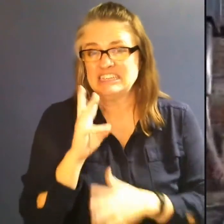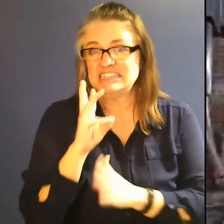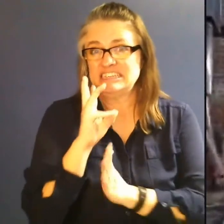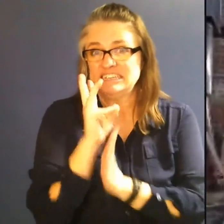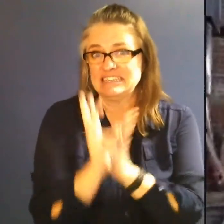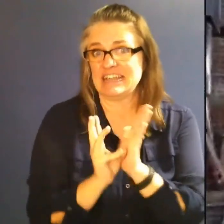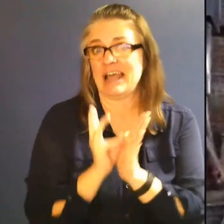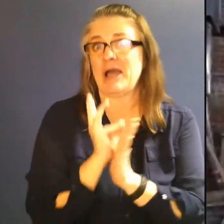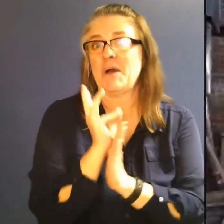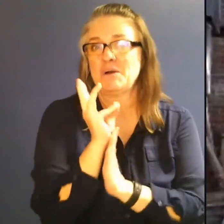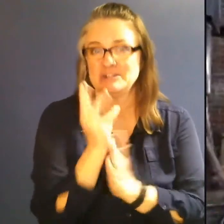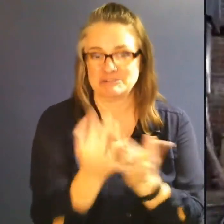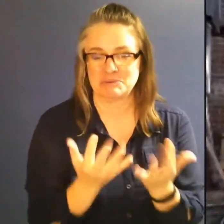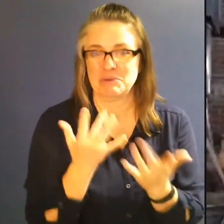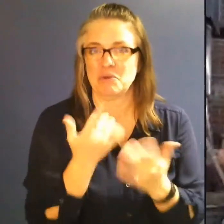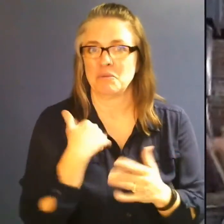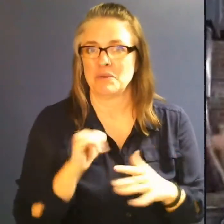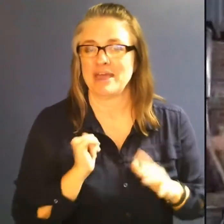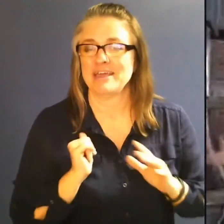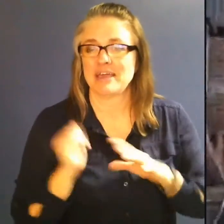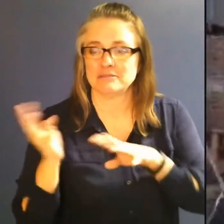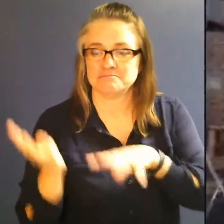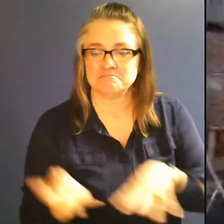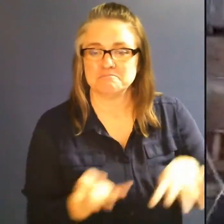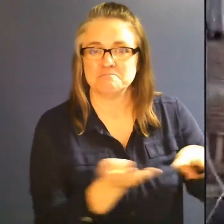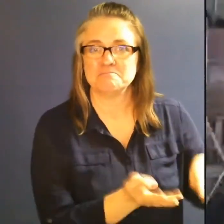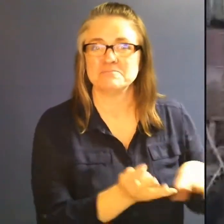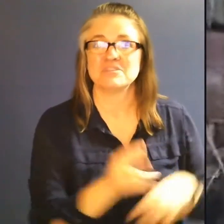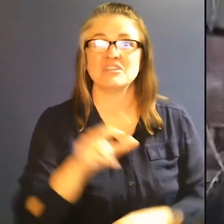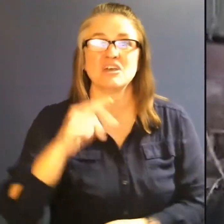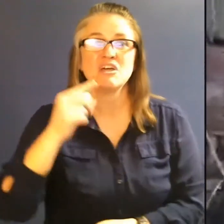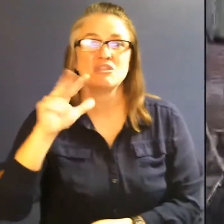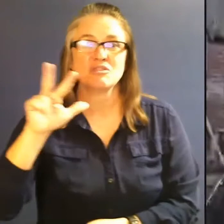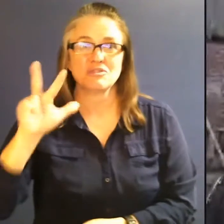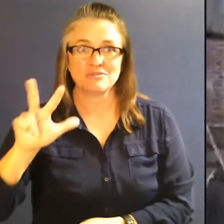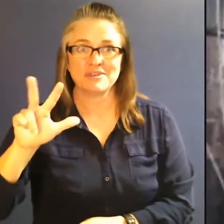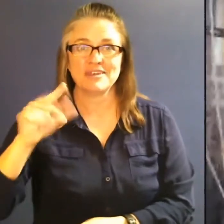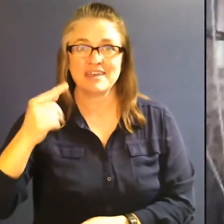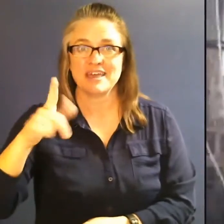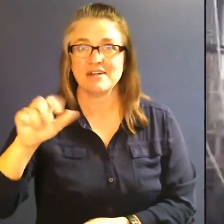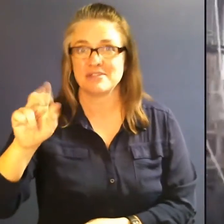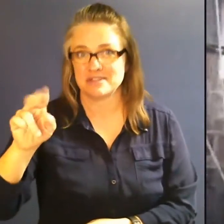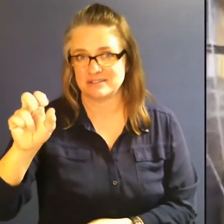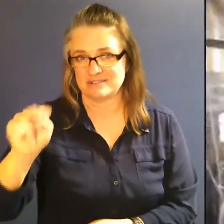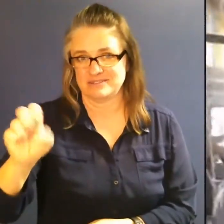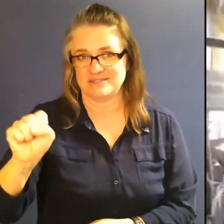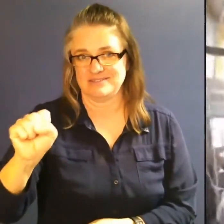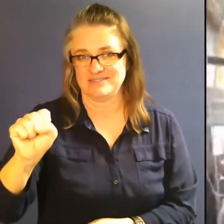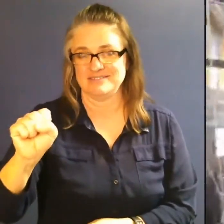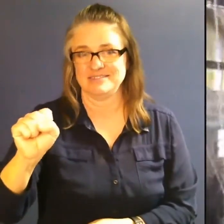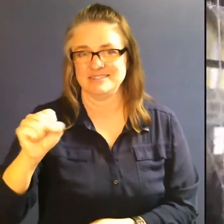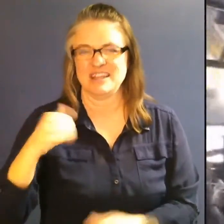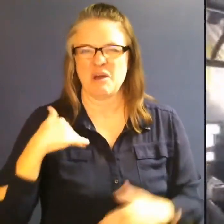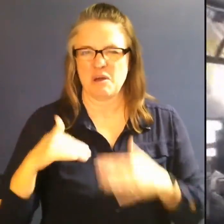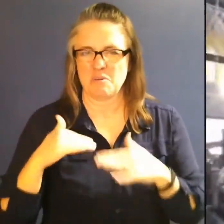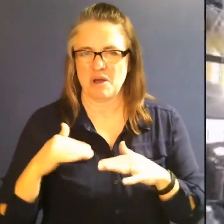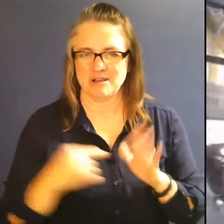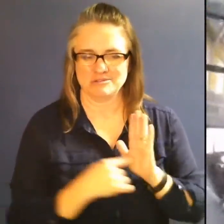hours, we can pull off close to 3 gallons. 3 gallons. And let me walk around here, and I'll show you